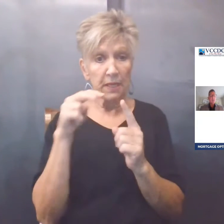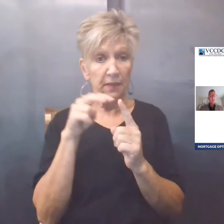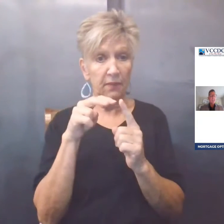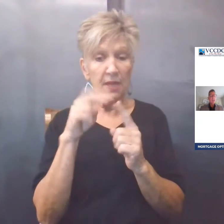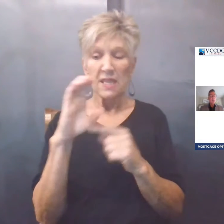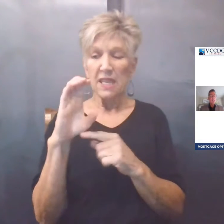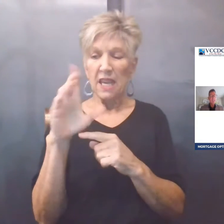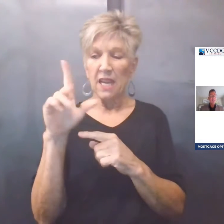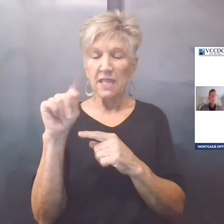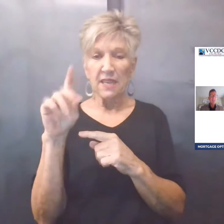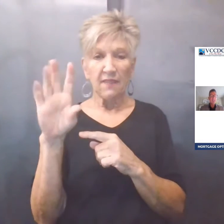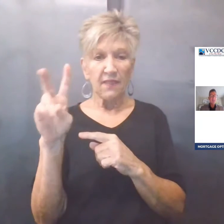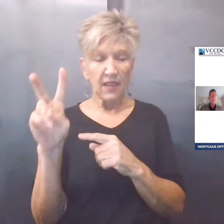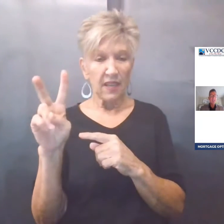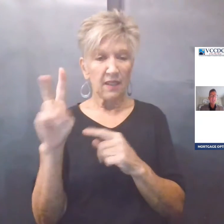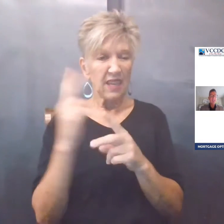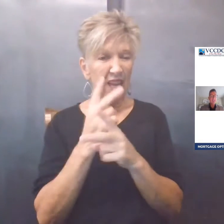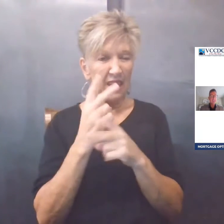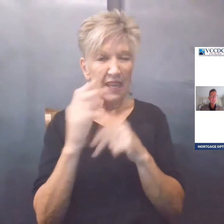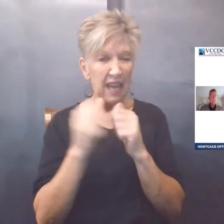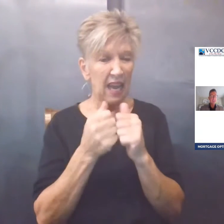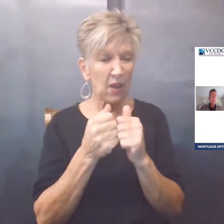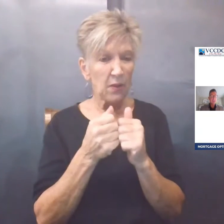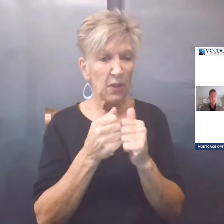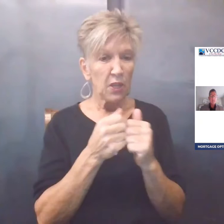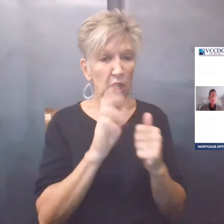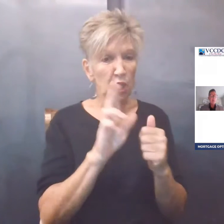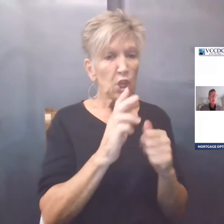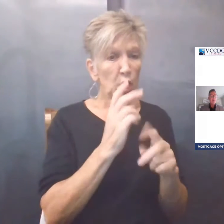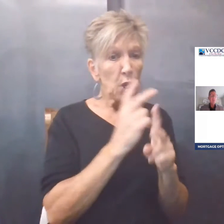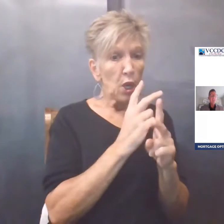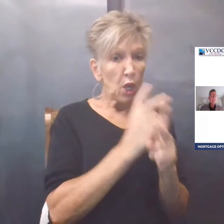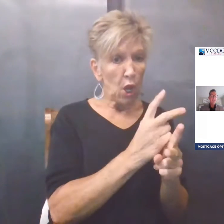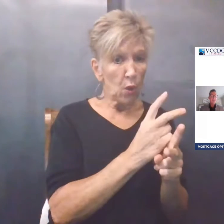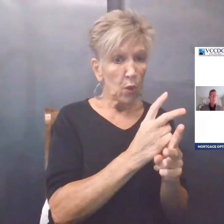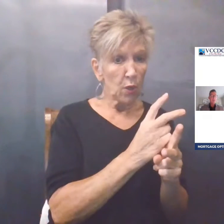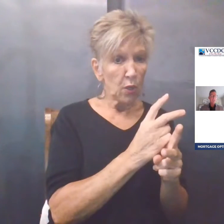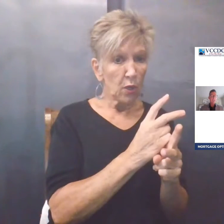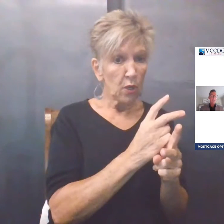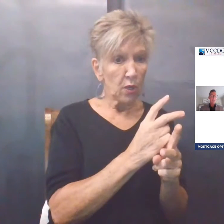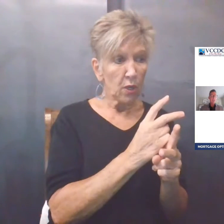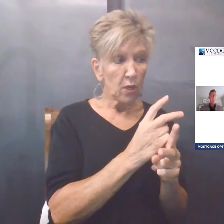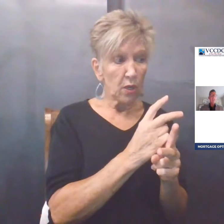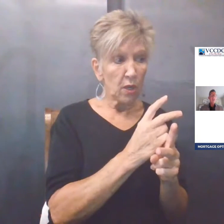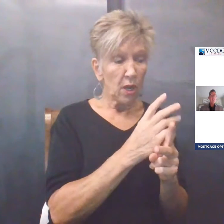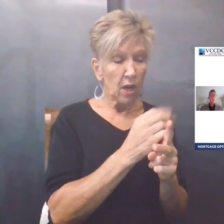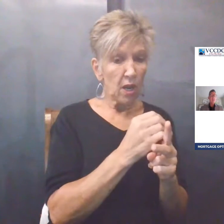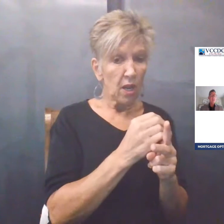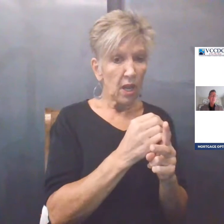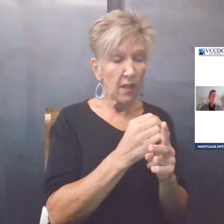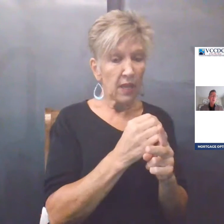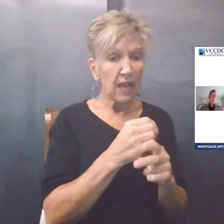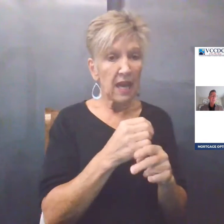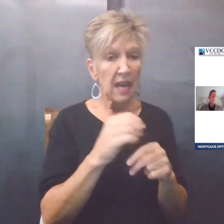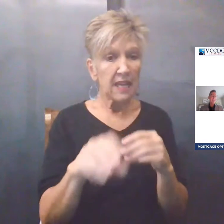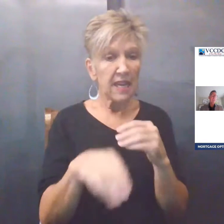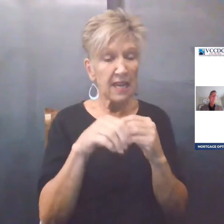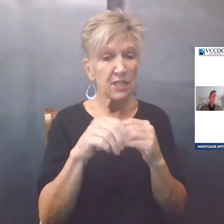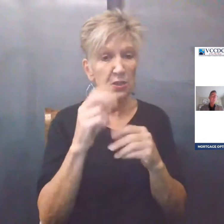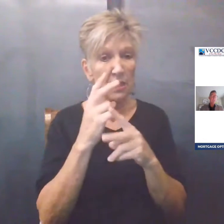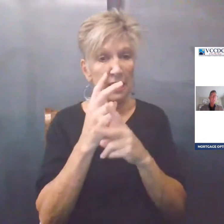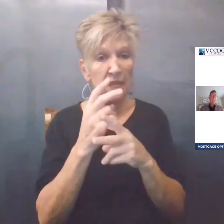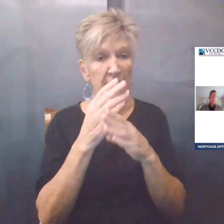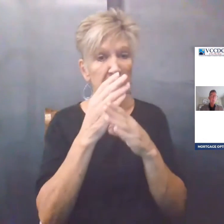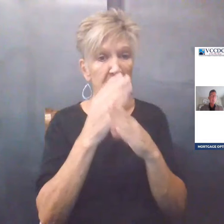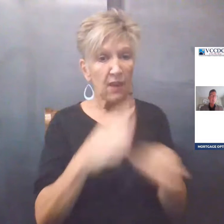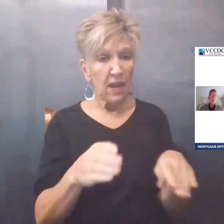CLTV, to calculate CLTV, you'll take the existing lien and proposed additional lien and divide it by the value of the property. So let's